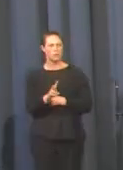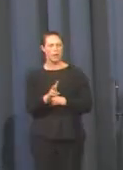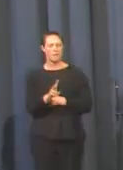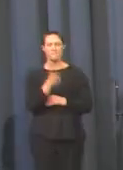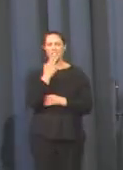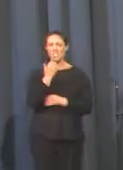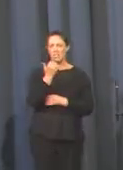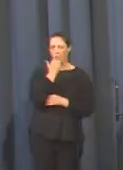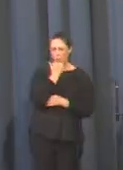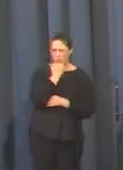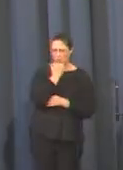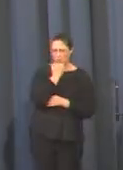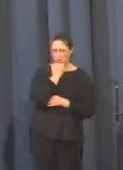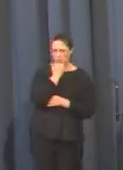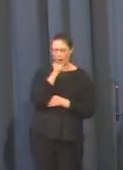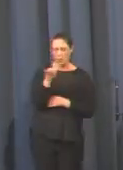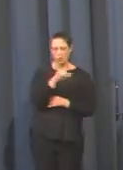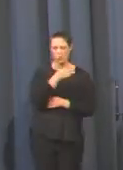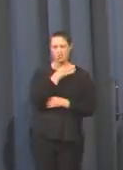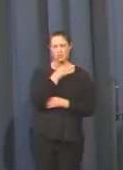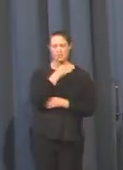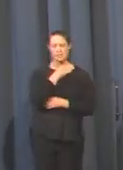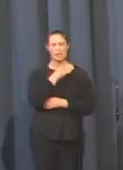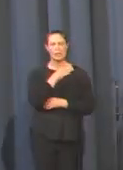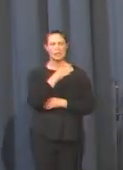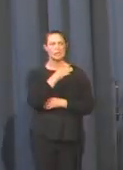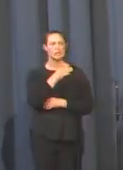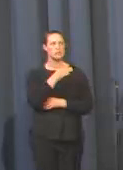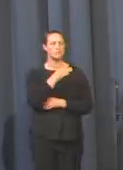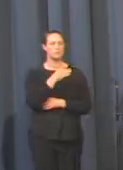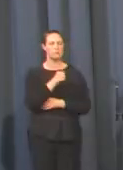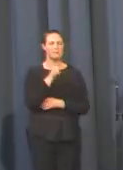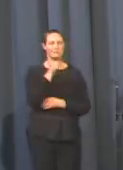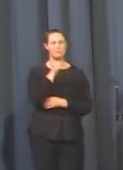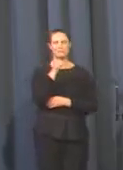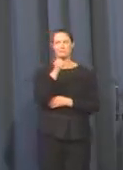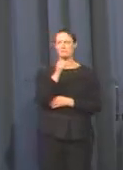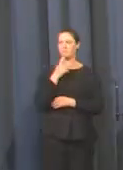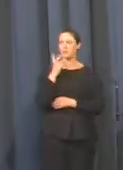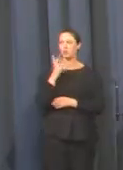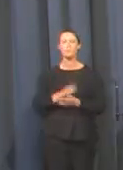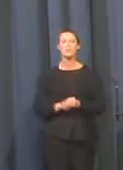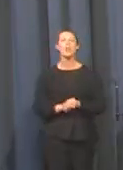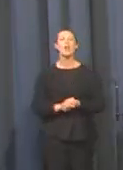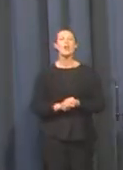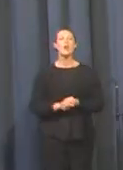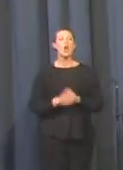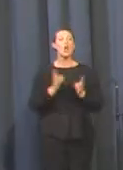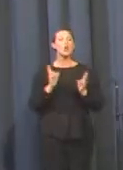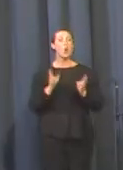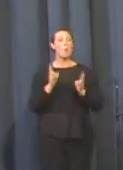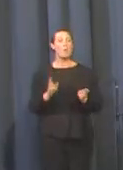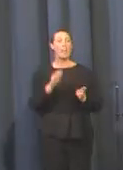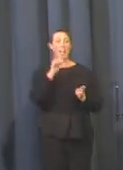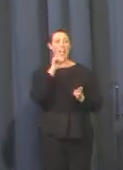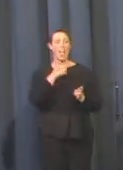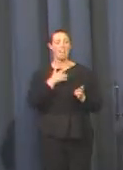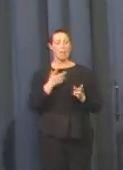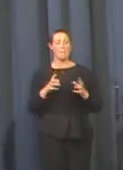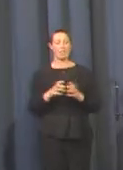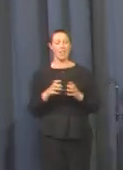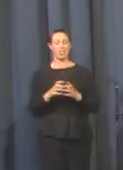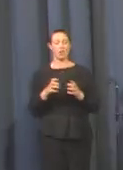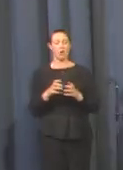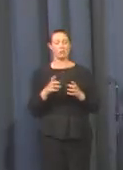veggies and which ones are at risk, it's typically, a bit closer, it's normally those that are either growing in the ground, like